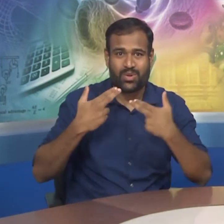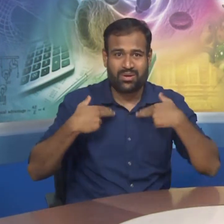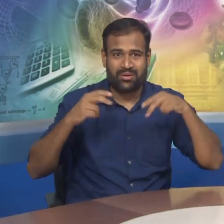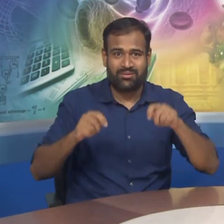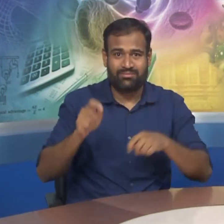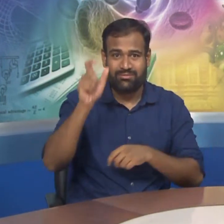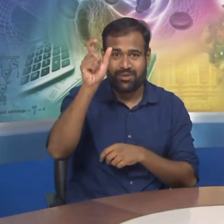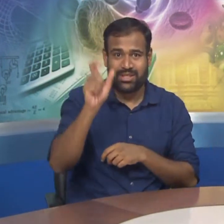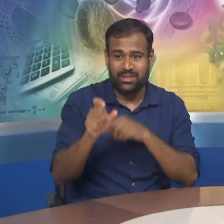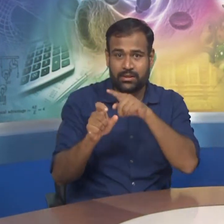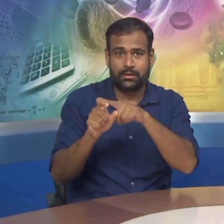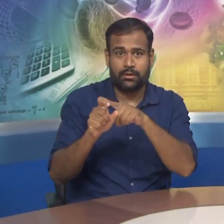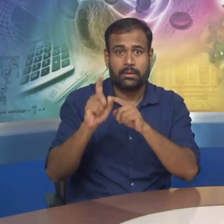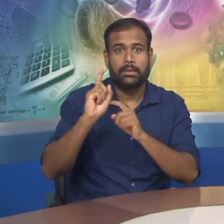and along with that,